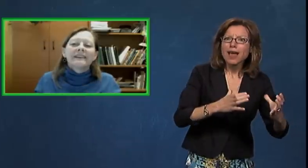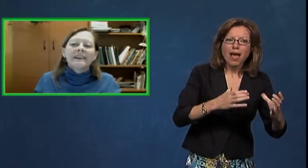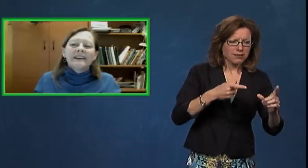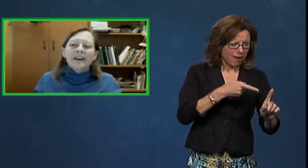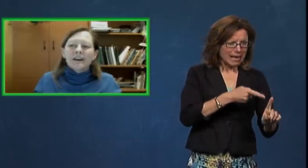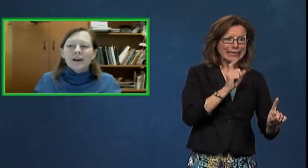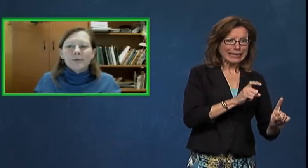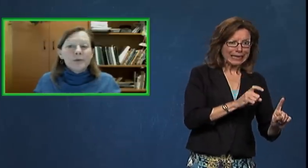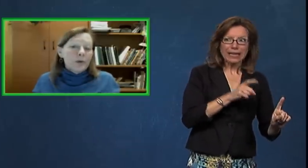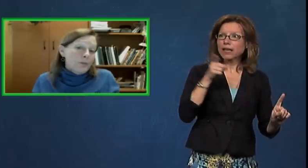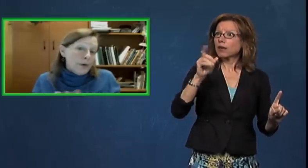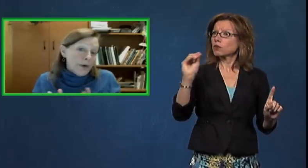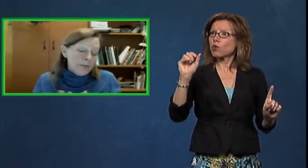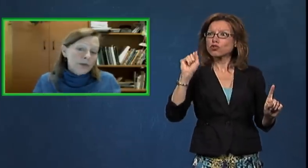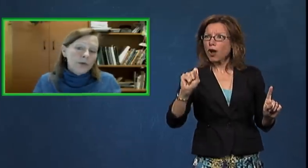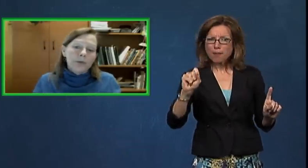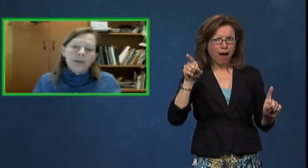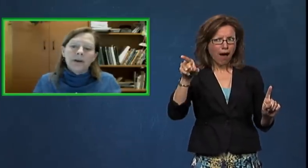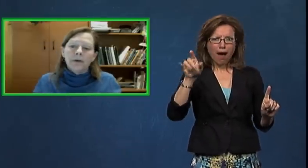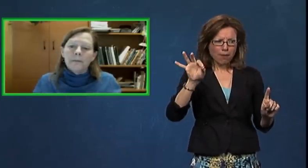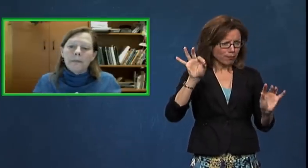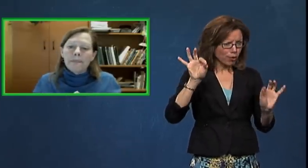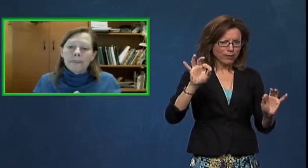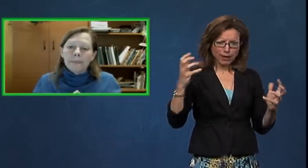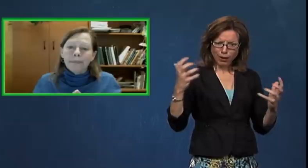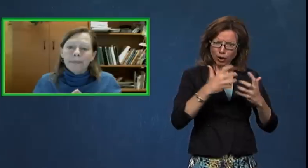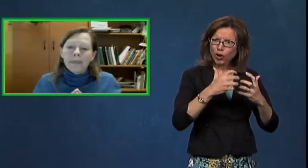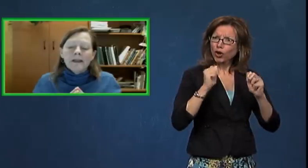week are people perhaps going without?